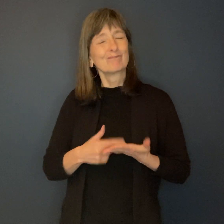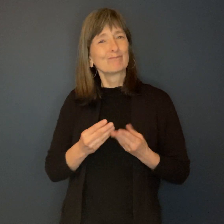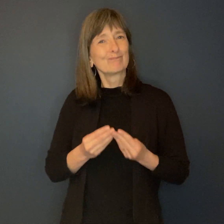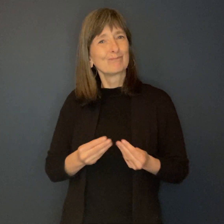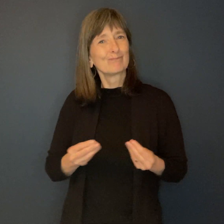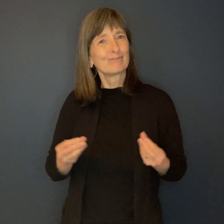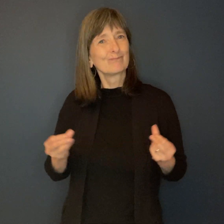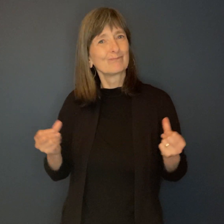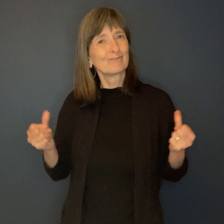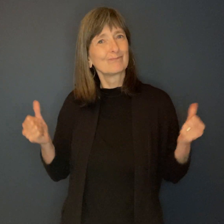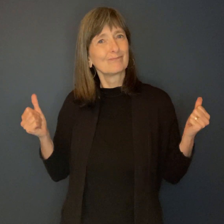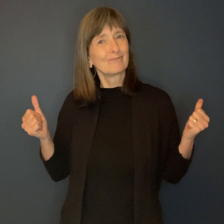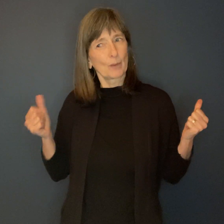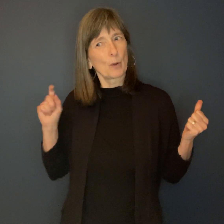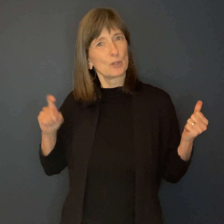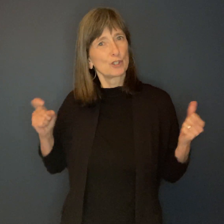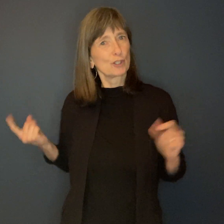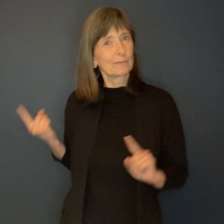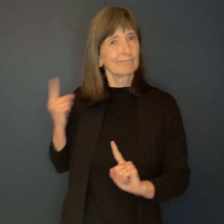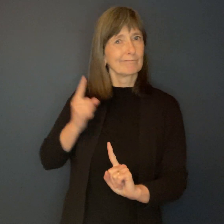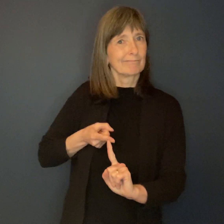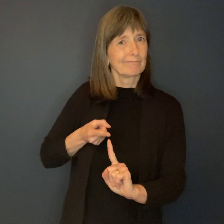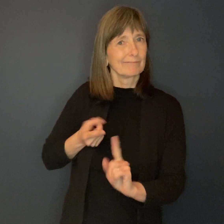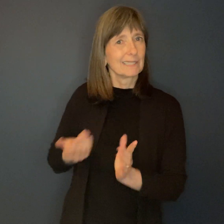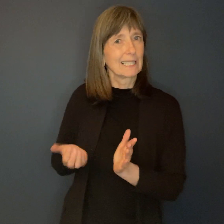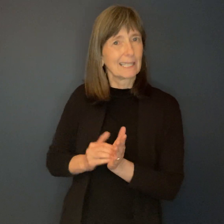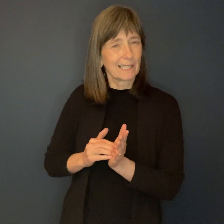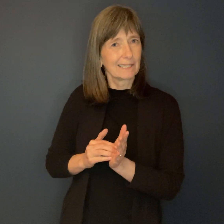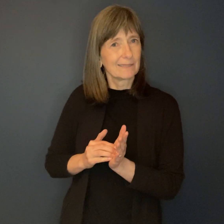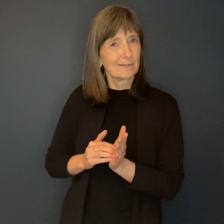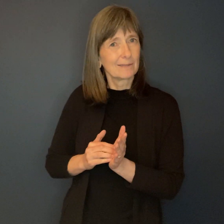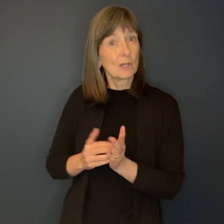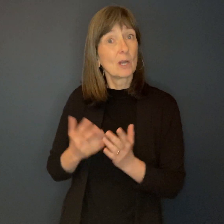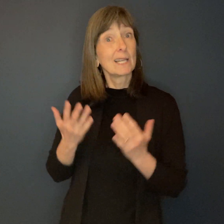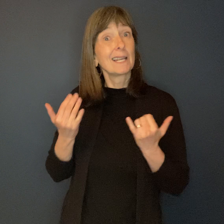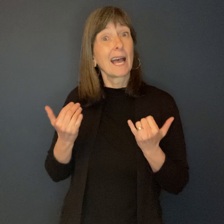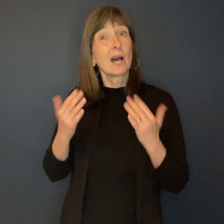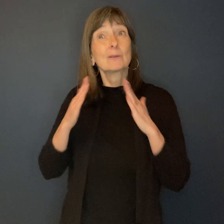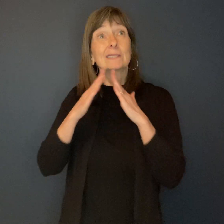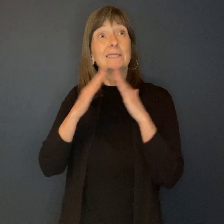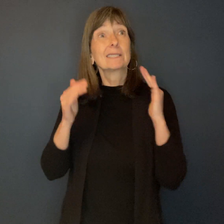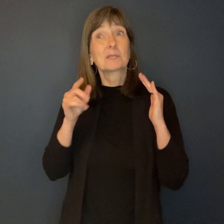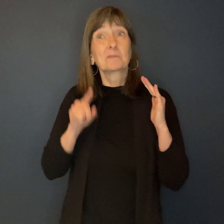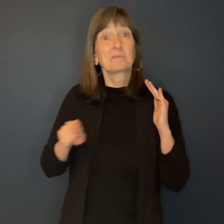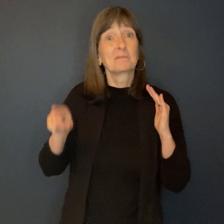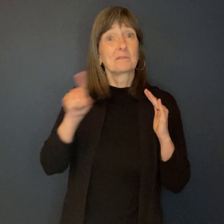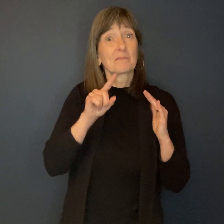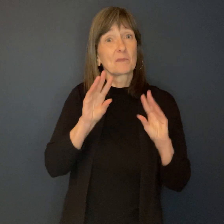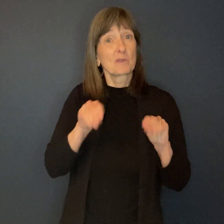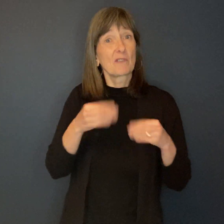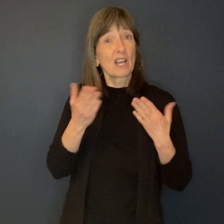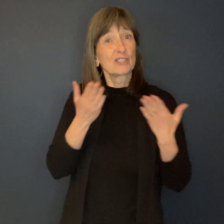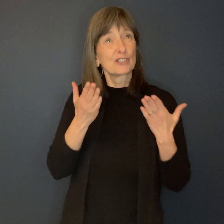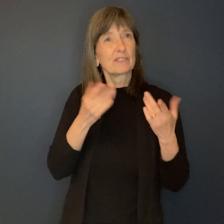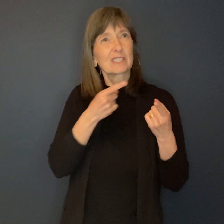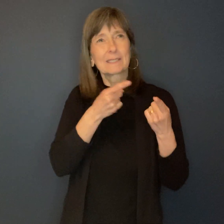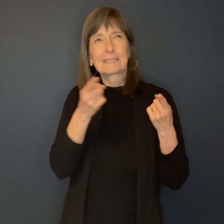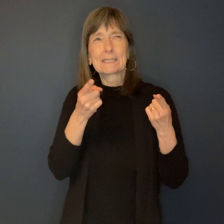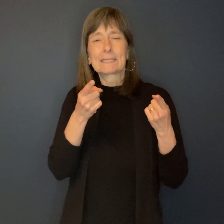that we probably ought to, because I think service systems have maybe become too powerful in people's